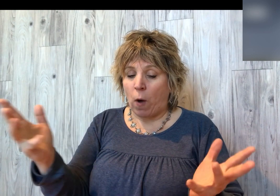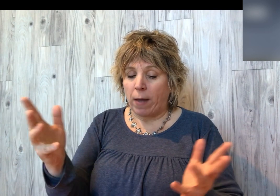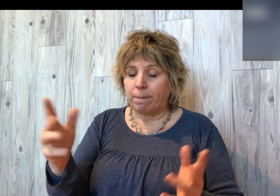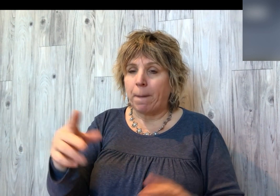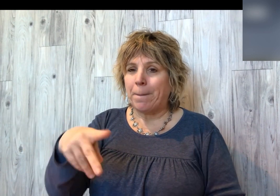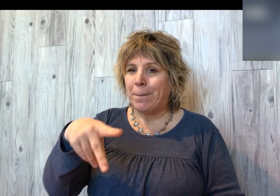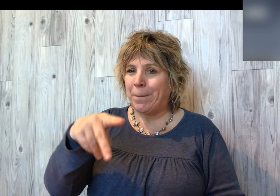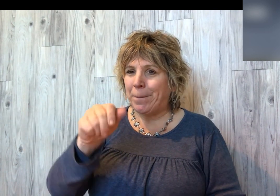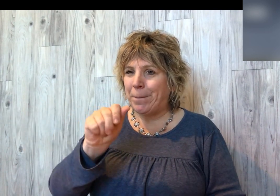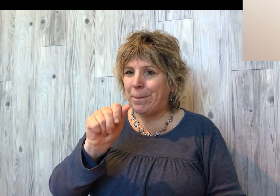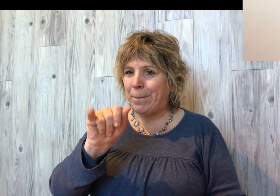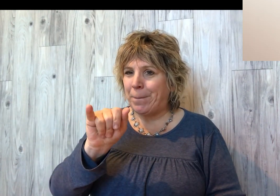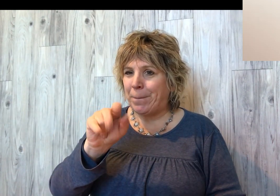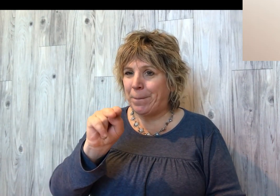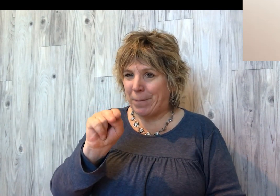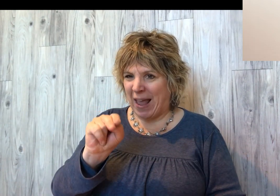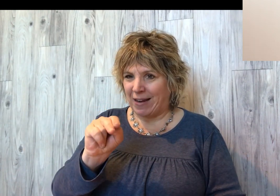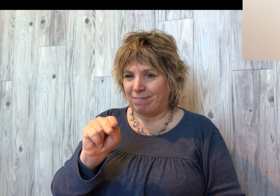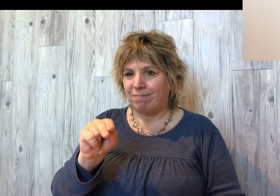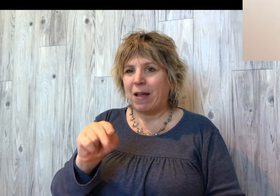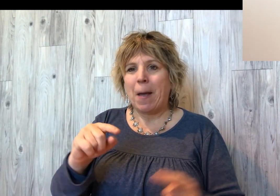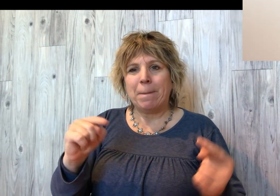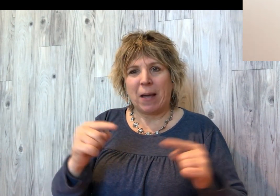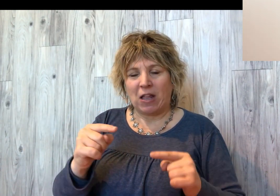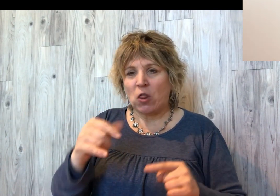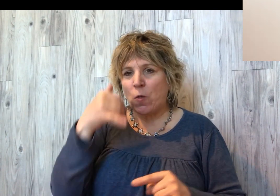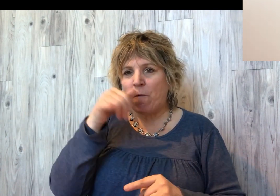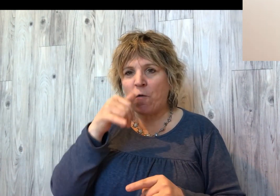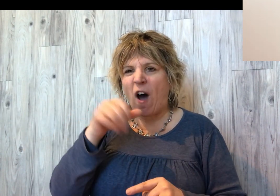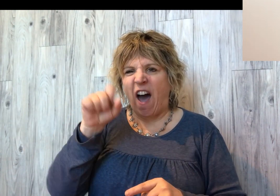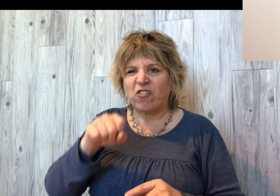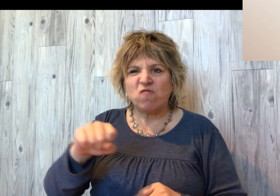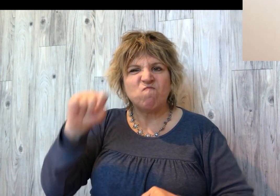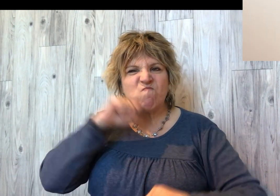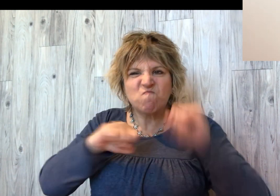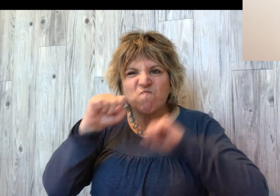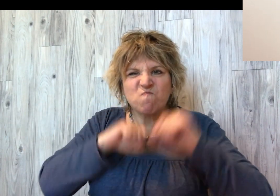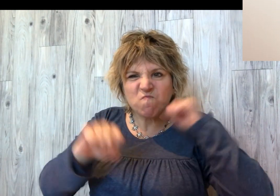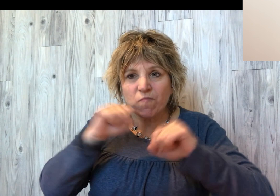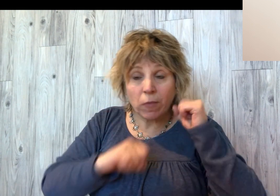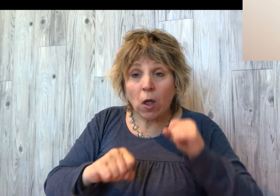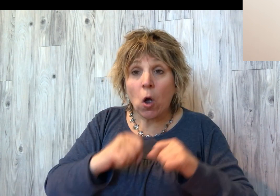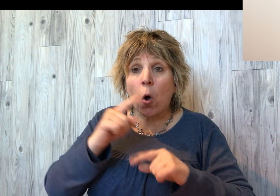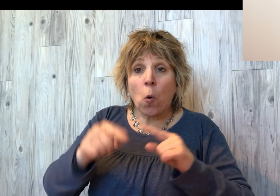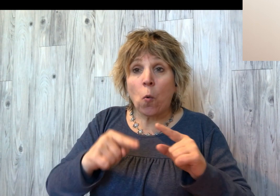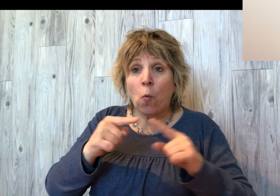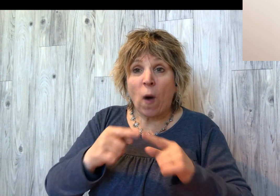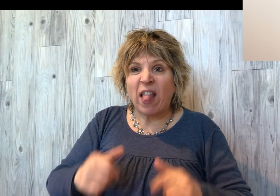Pain. That's right. See, because a fool has to learn things the hard way. When life